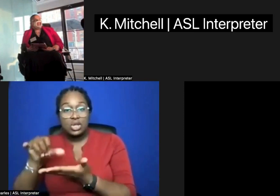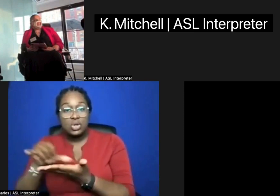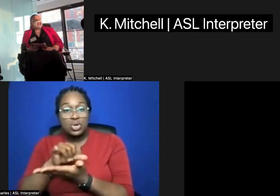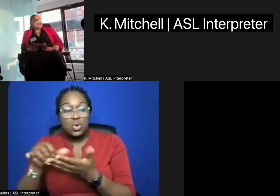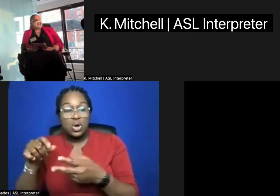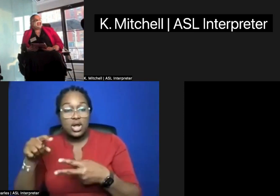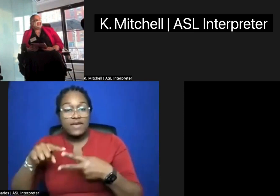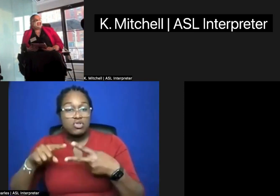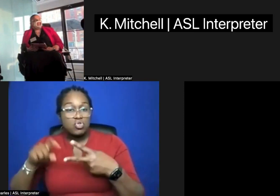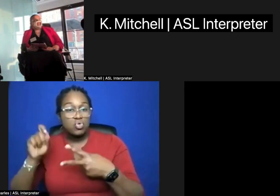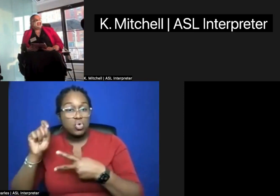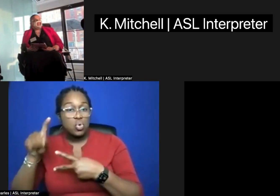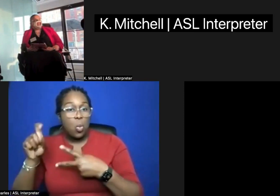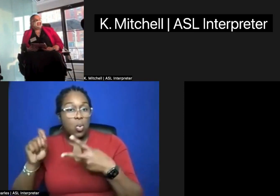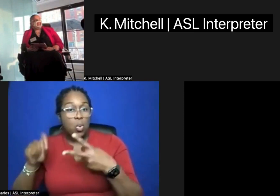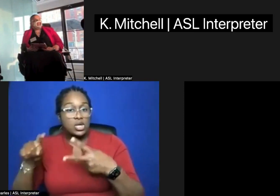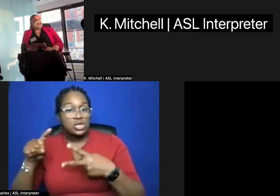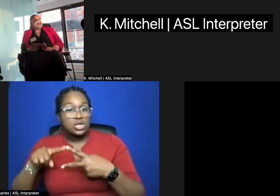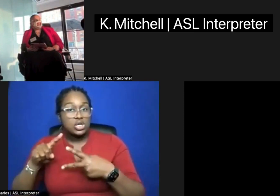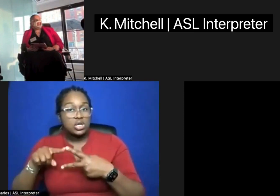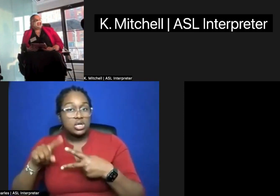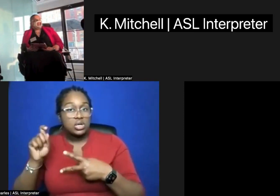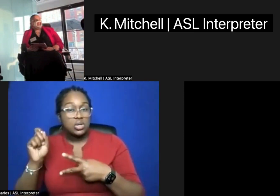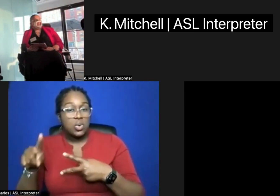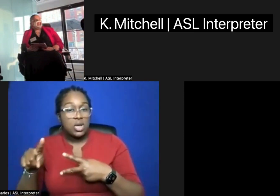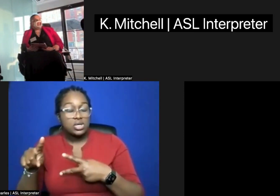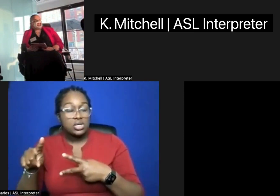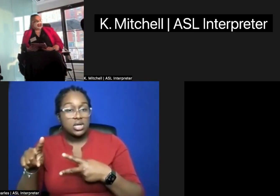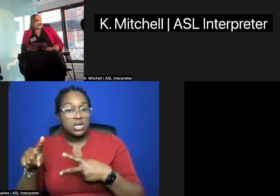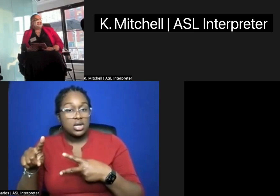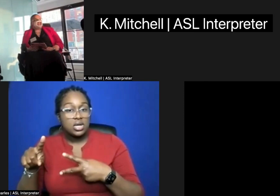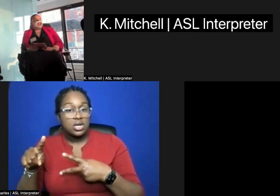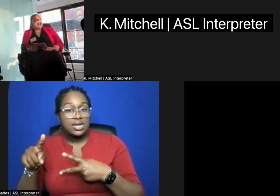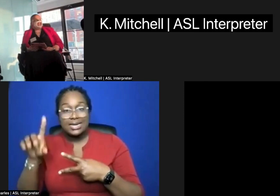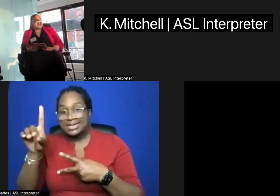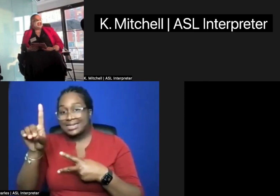My first question is DEI.